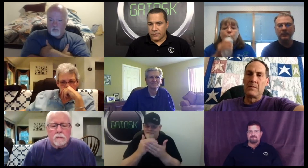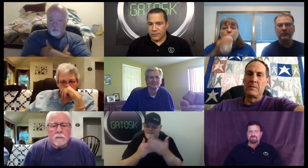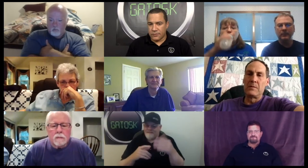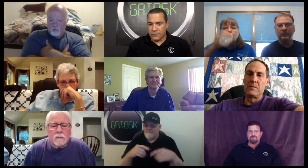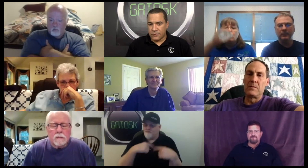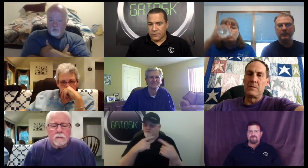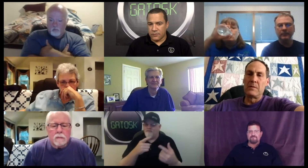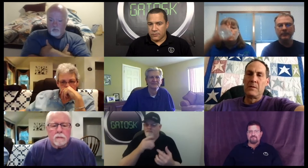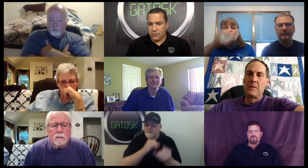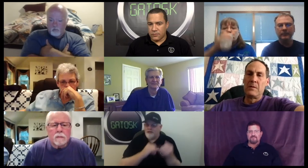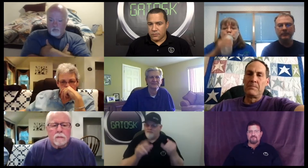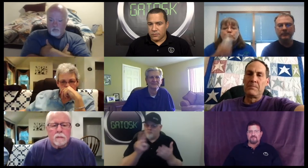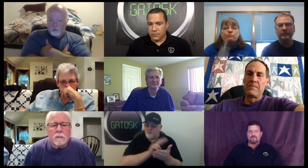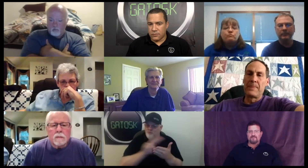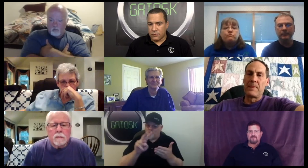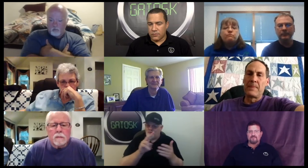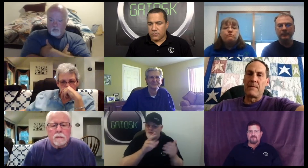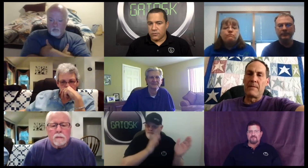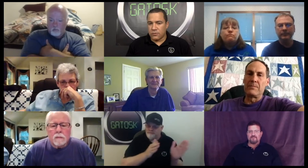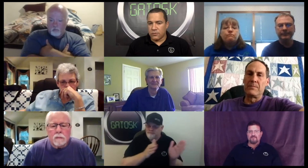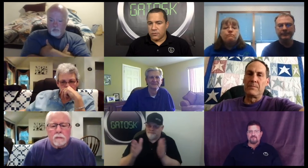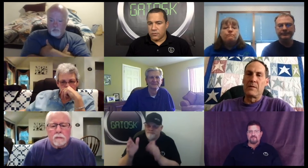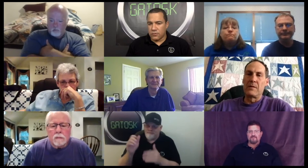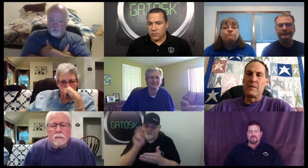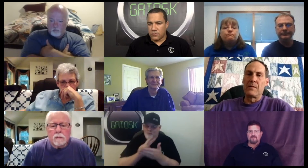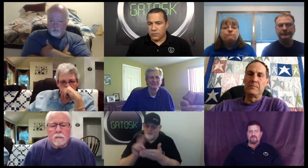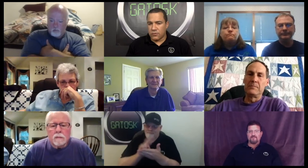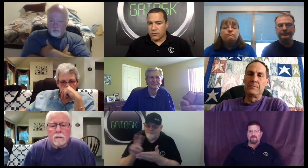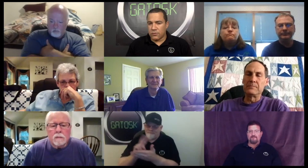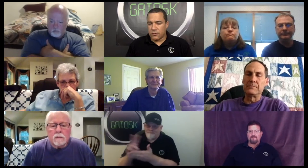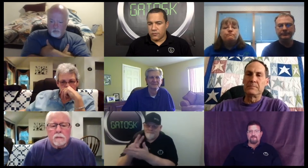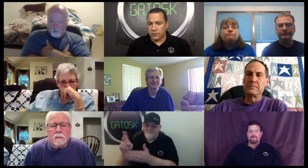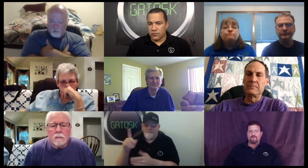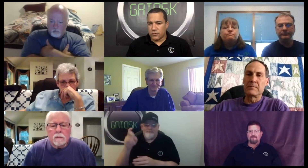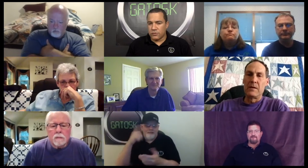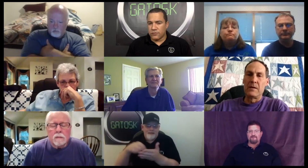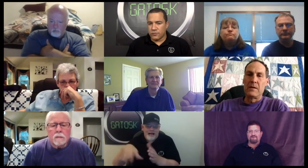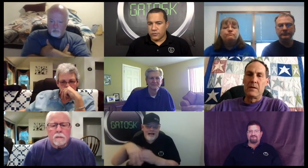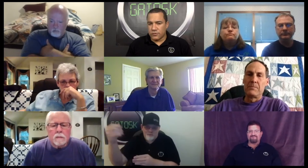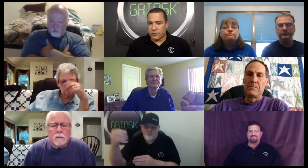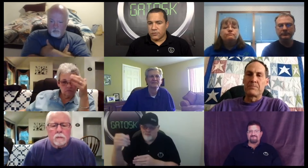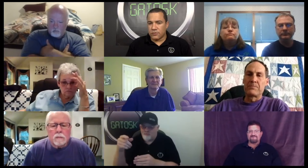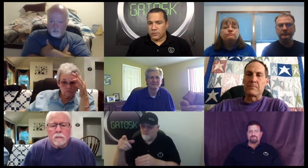You'll see the types, like the last 2 weeks, you'll see a bi-weekly